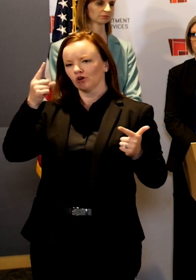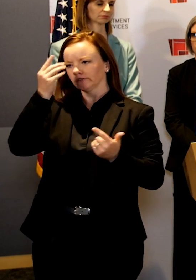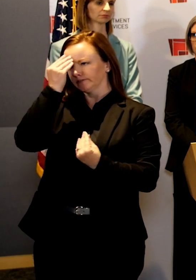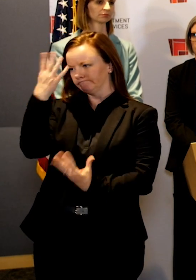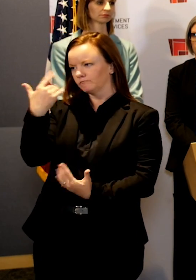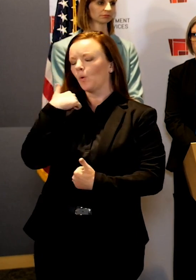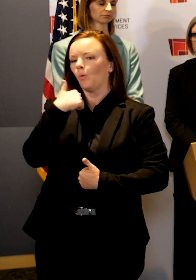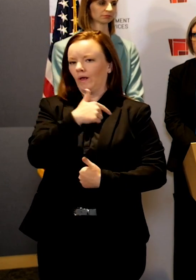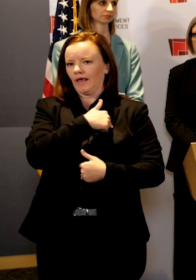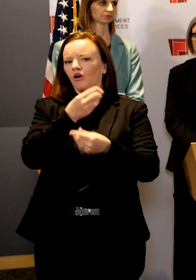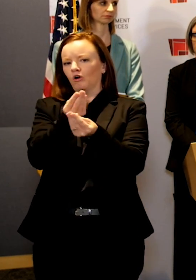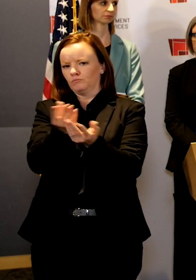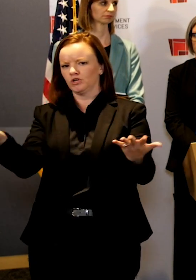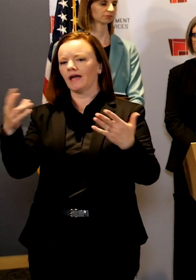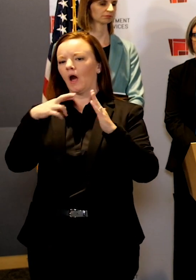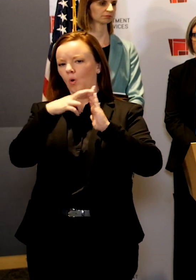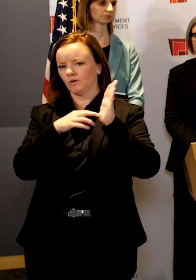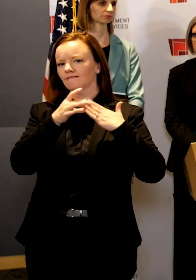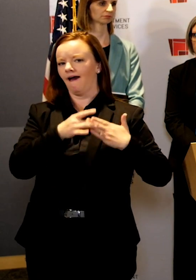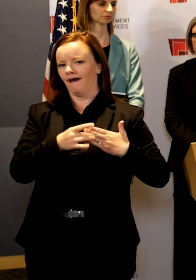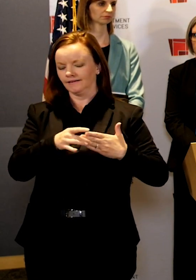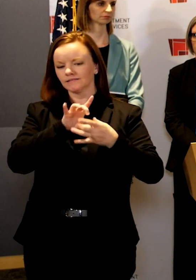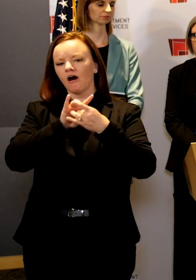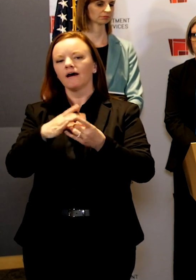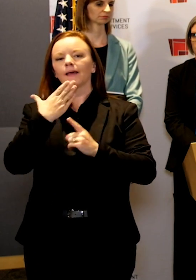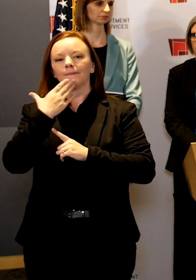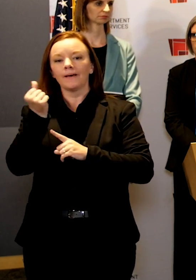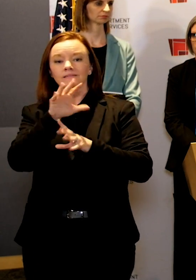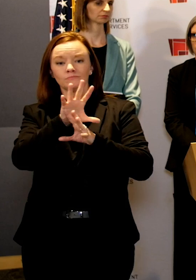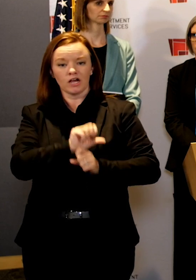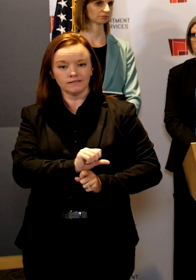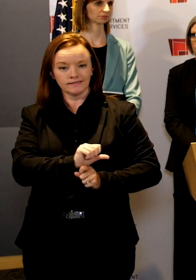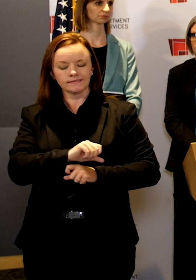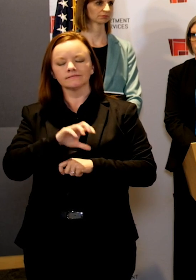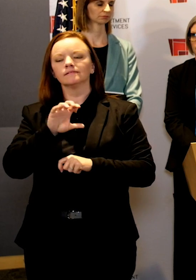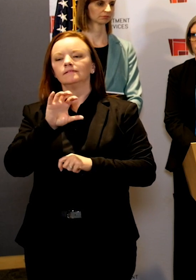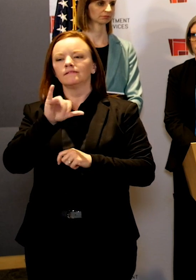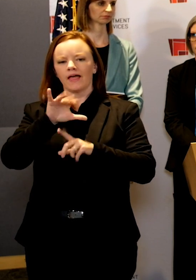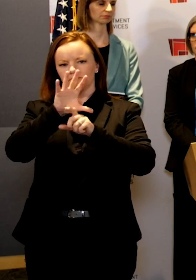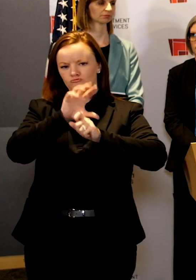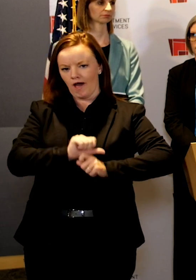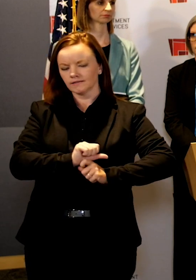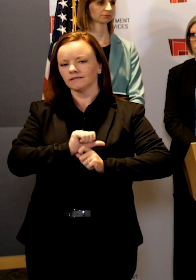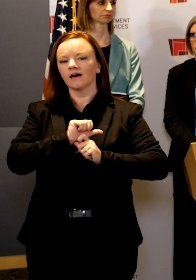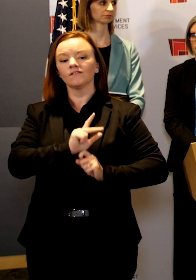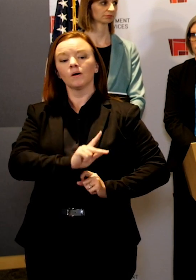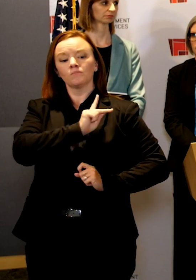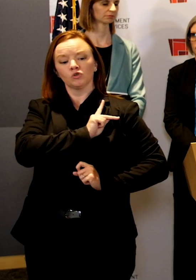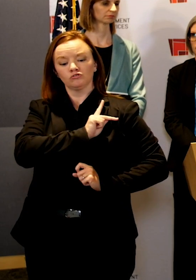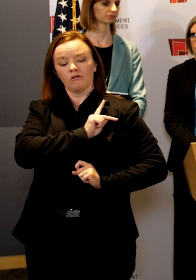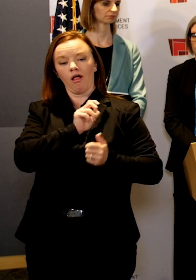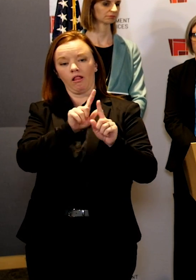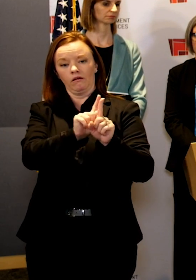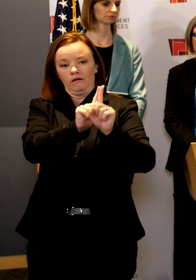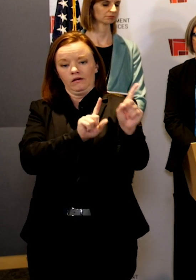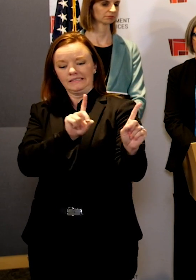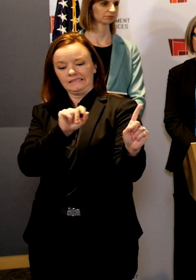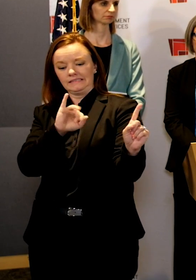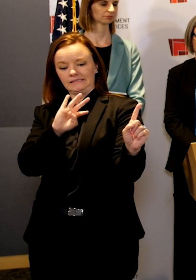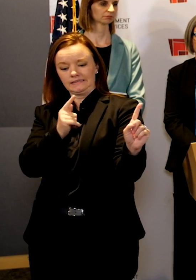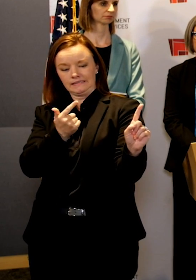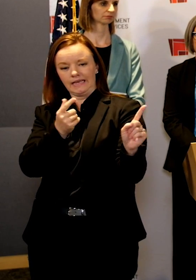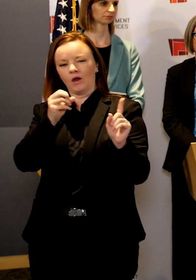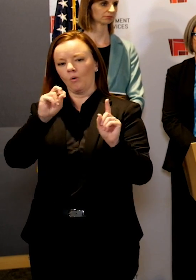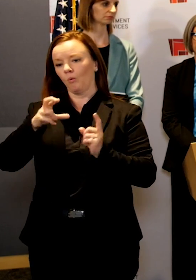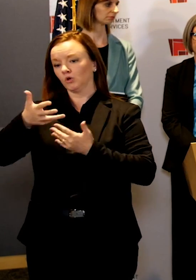best practices. This practice of social distancing or personal distancing is important. And I'm going to turn it